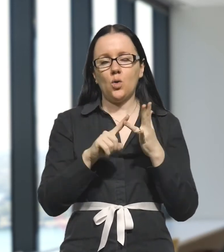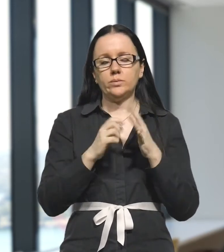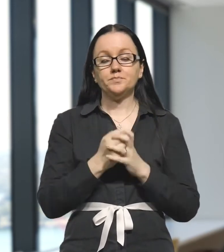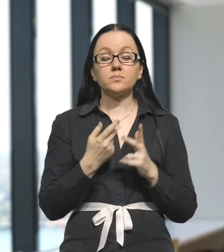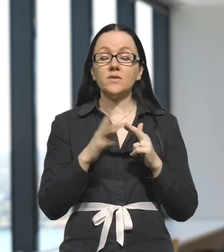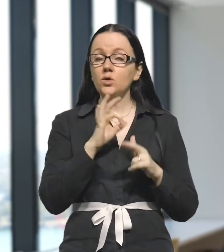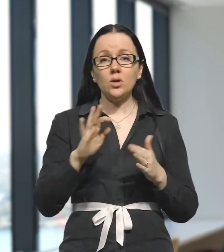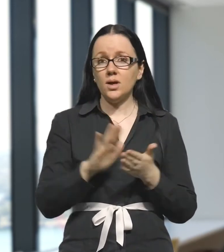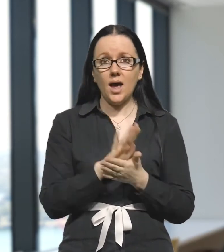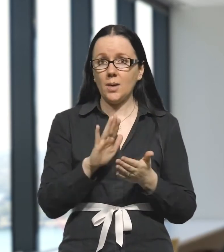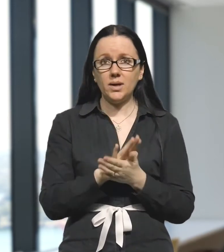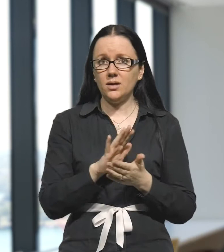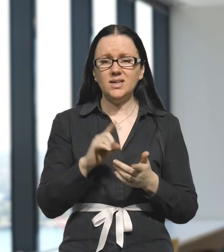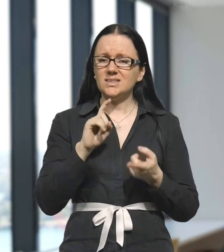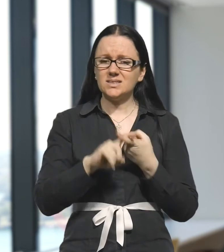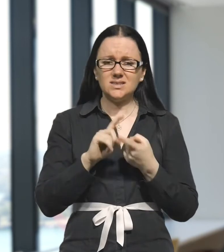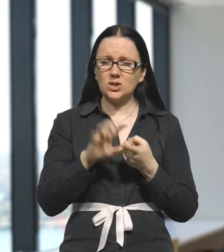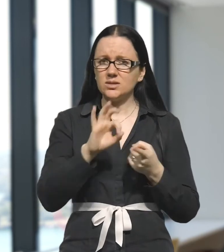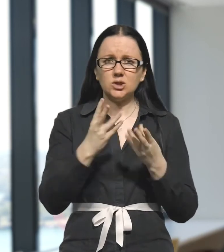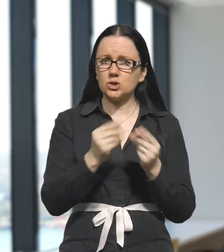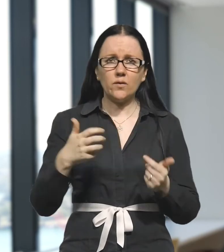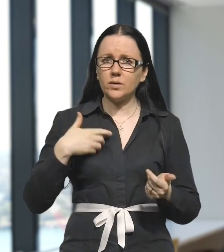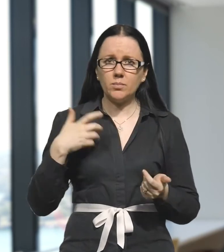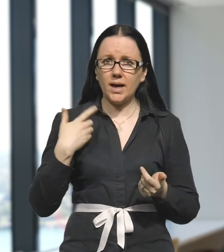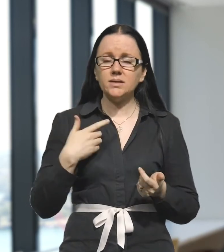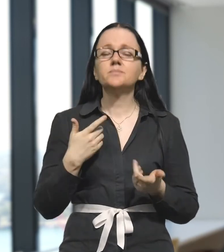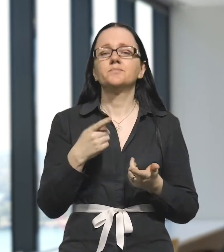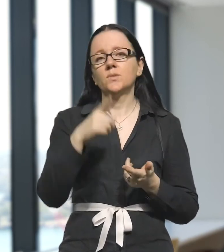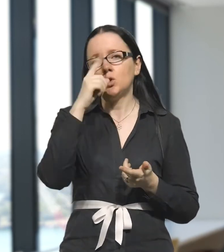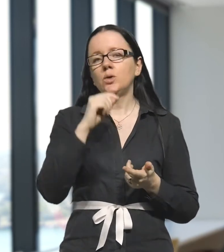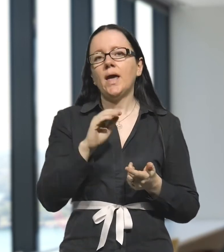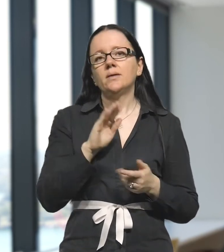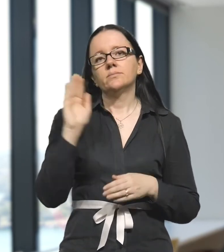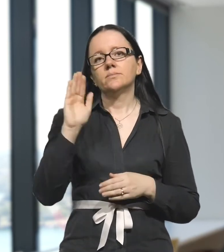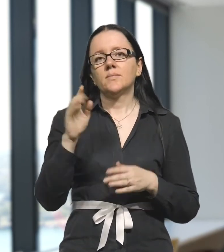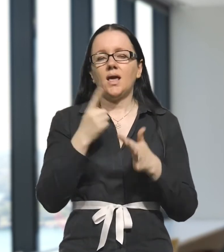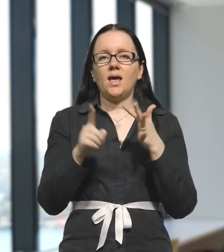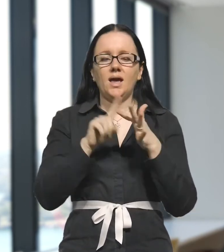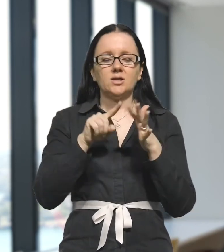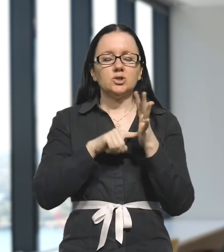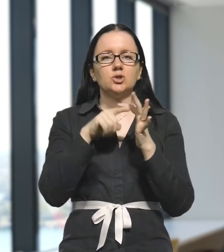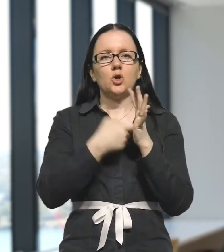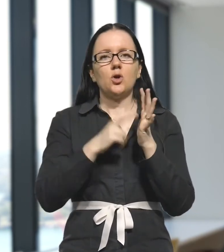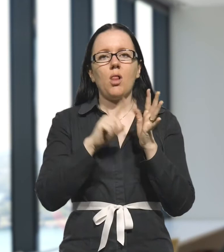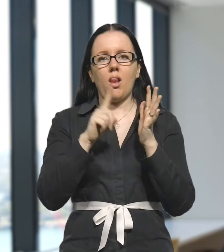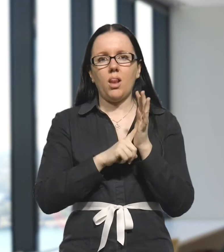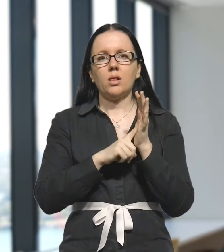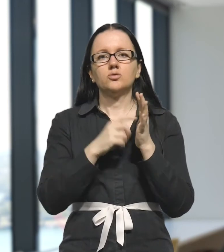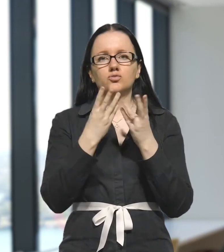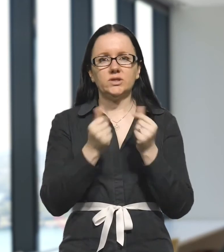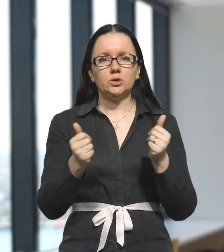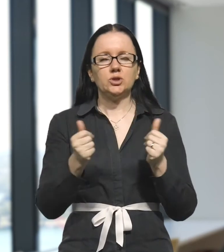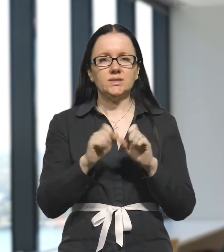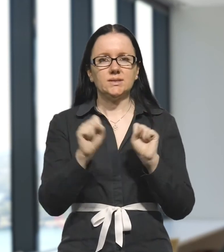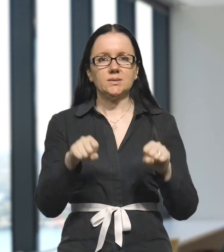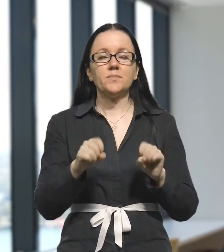satisfied with the outcome of your complaint or how we handled it, you can raise your concern with the External Dispute Resolution Scheme, the